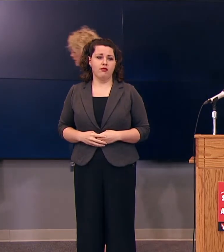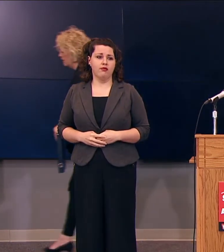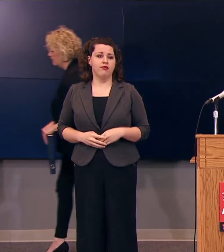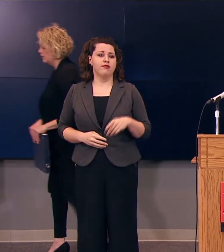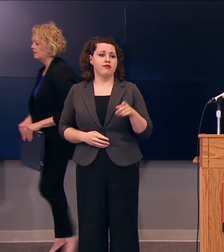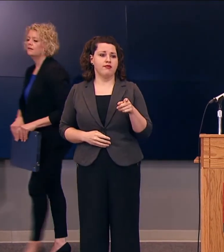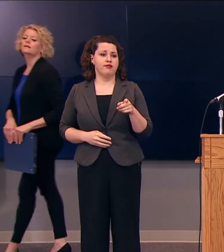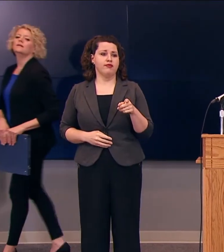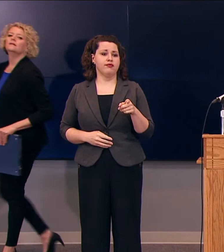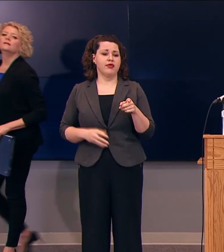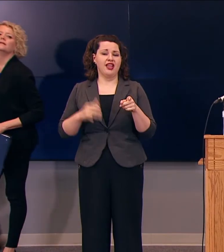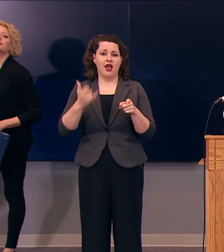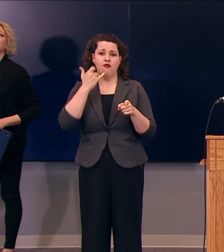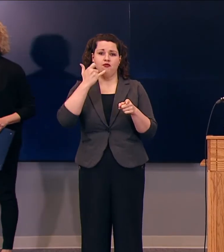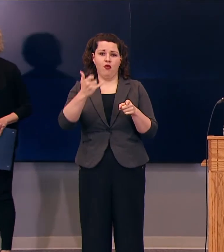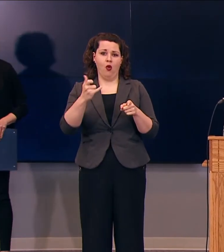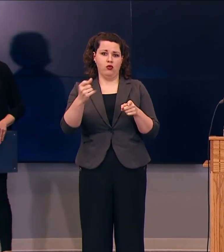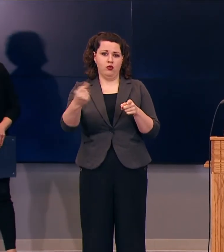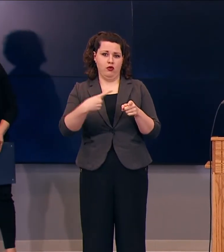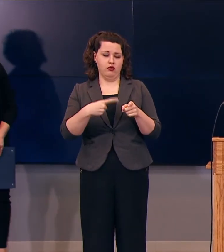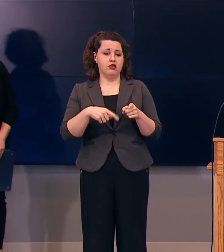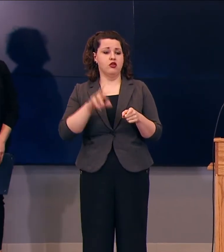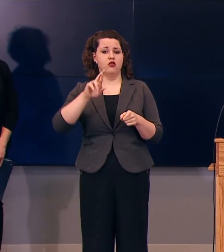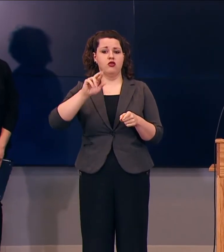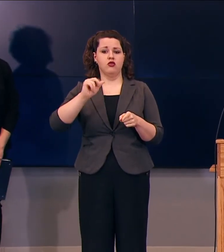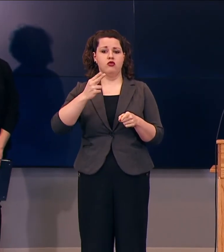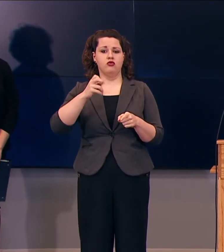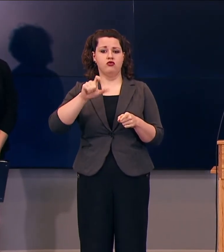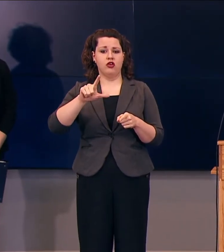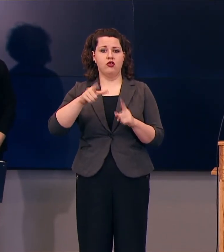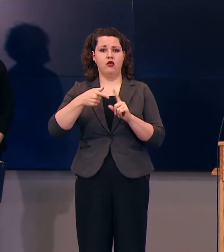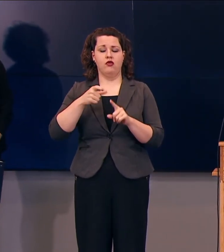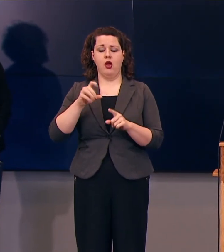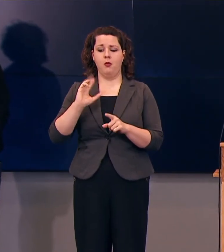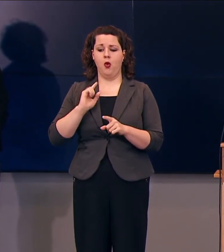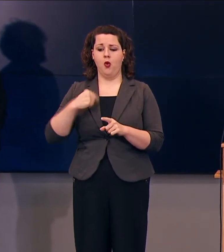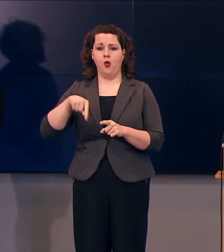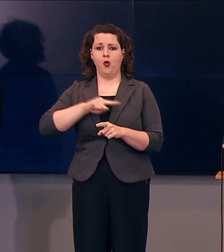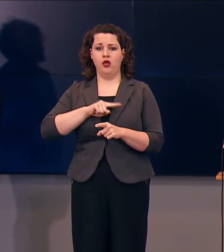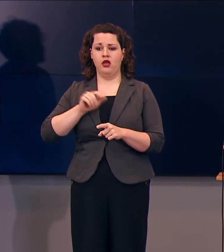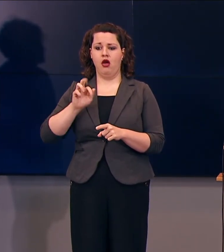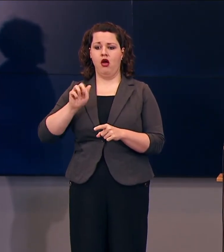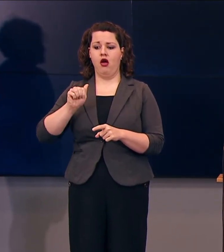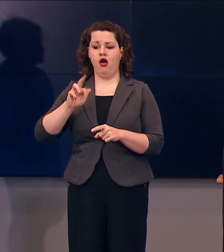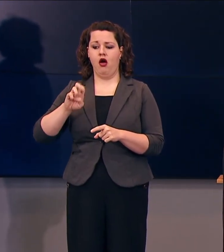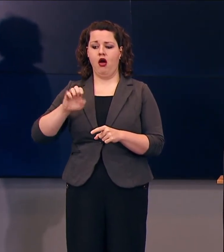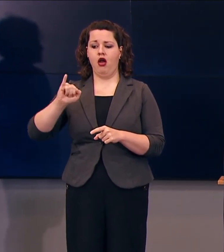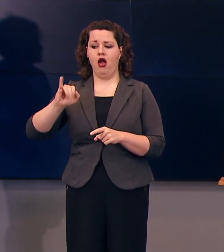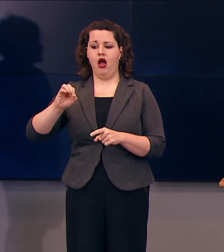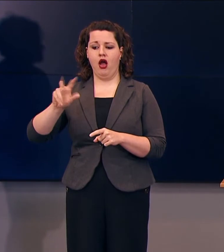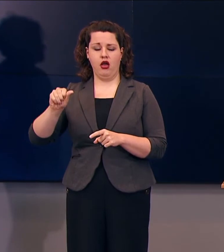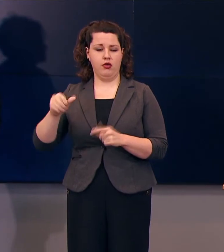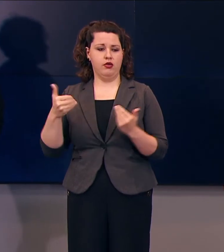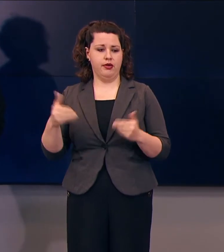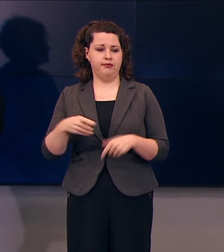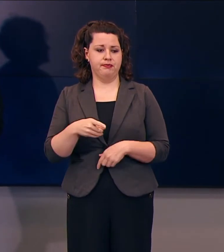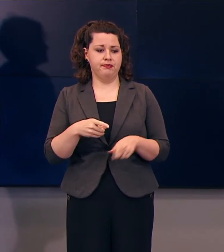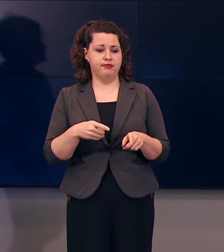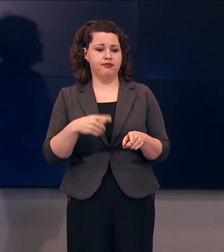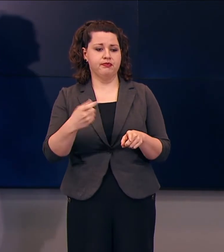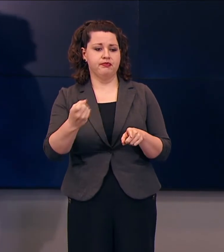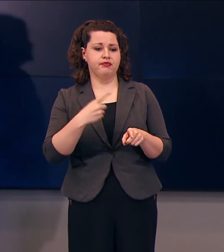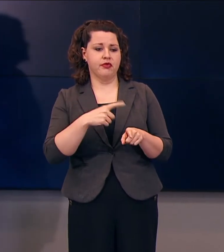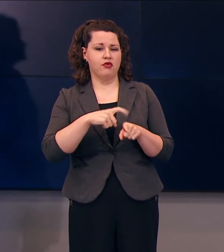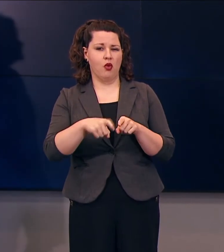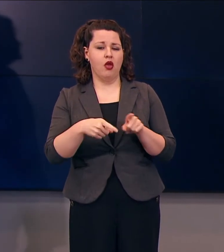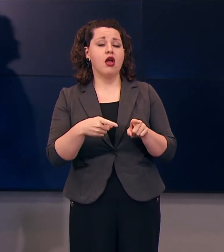We're going to go to the phones. Rachel at We Are Iowa, go ahead. Hi, Governor. I have a few questions that are